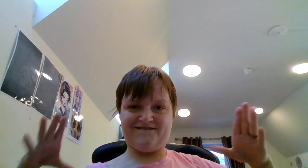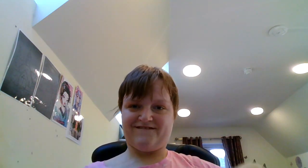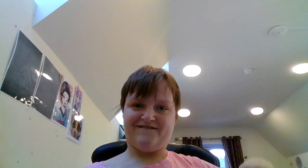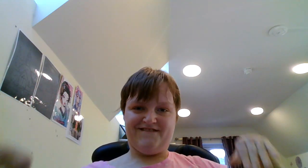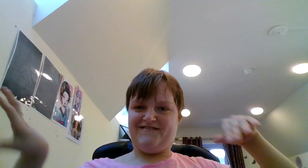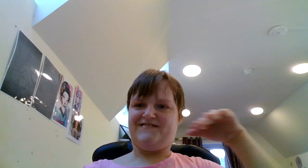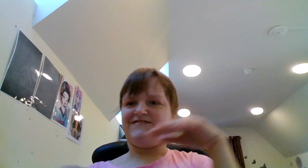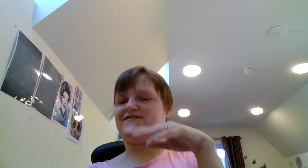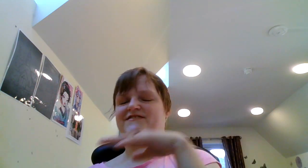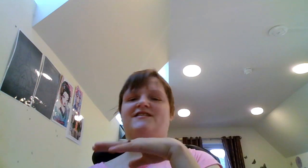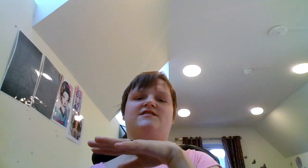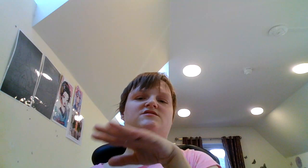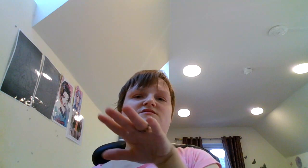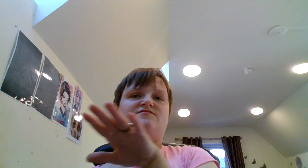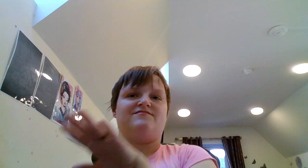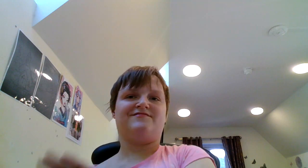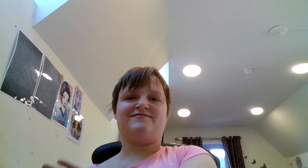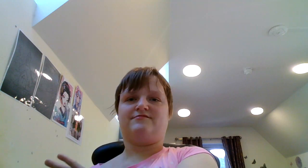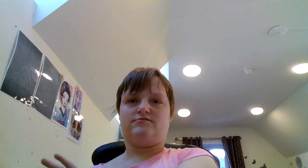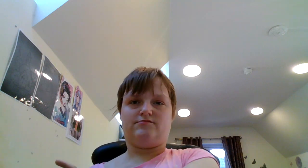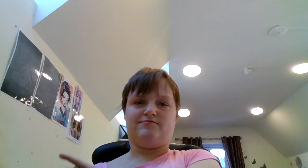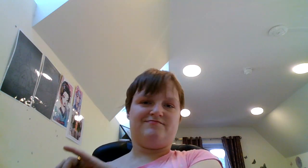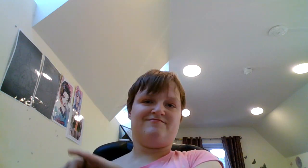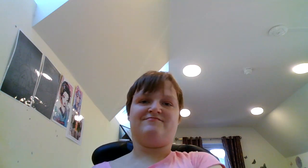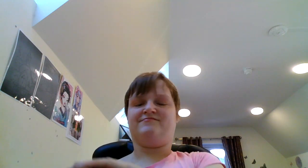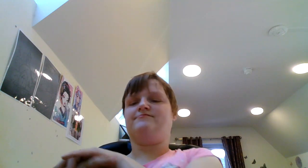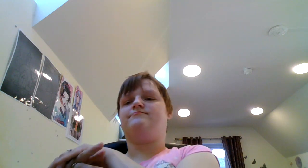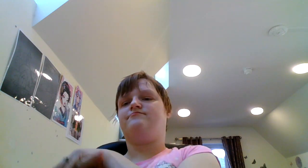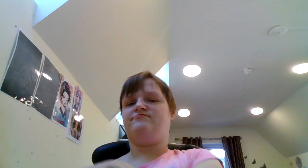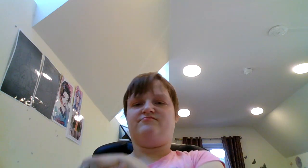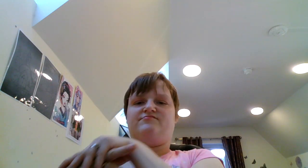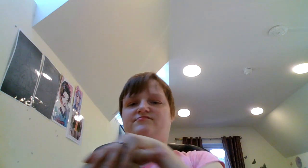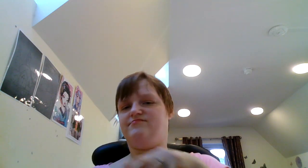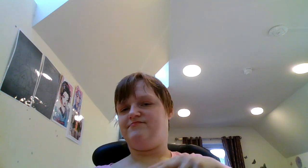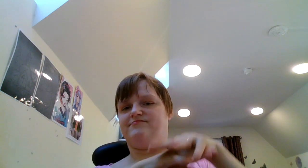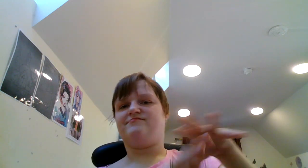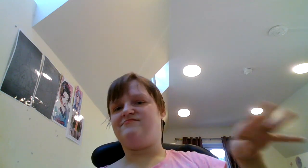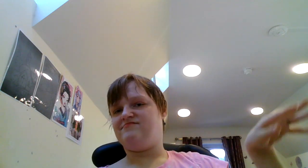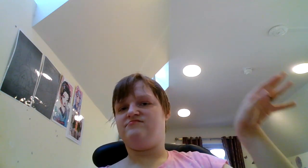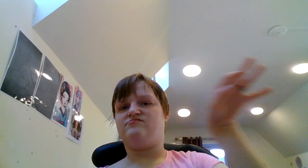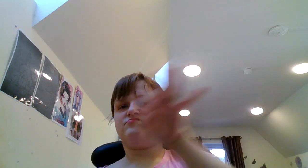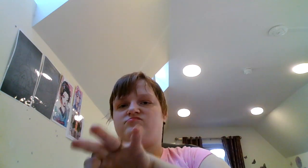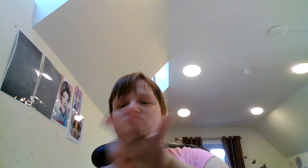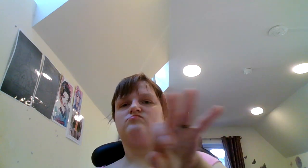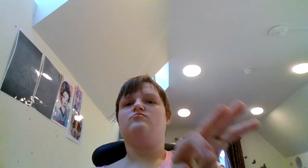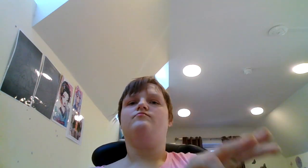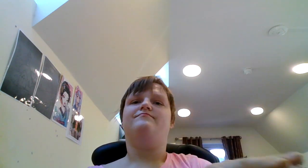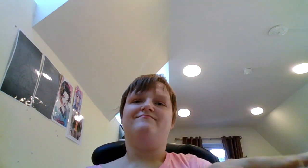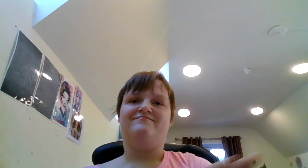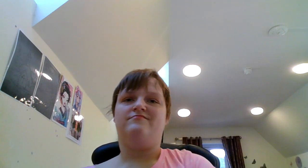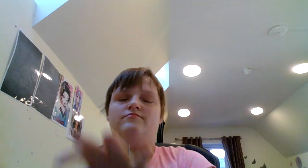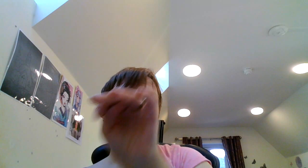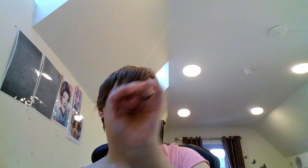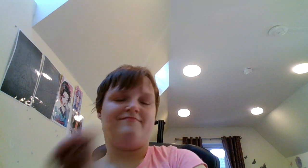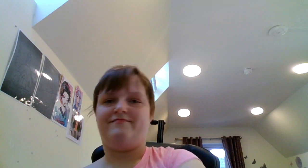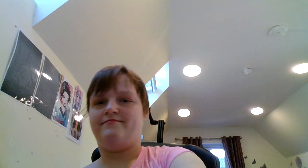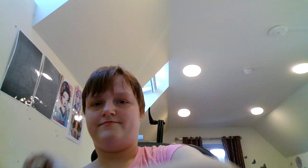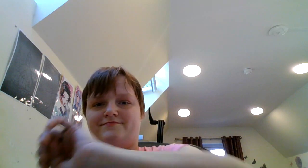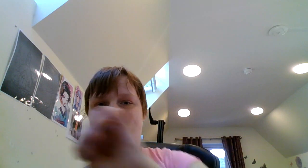Lilly became the first manufacturer to mass-produce insulin, and in October 1923 they began shipping